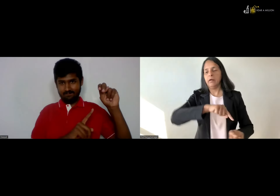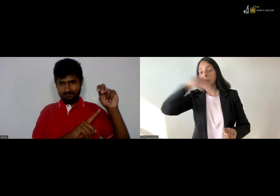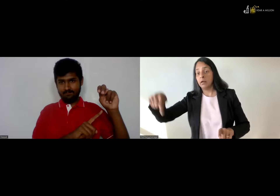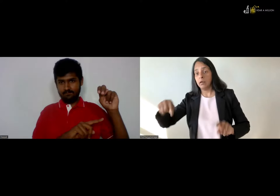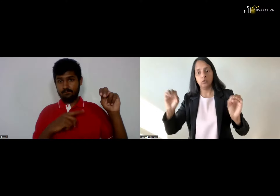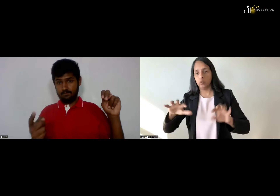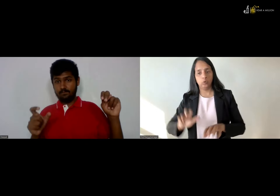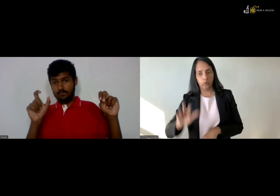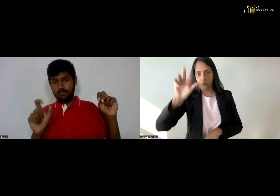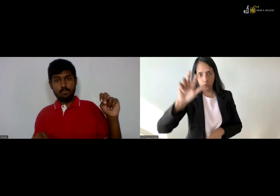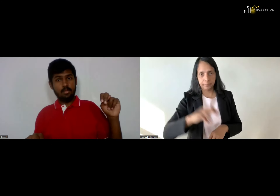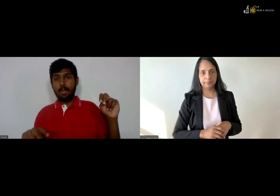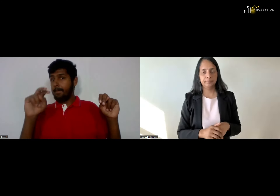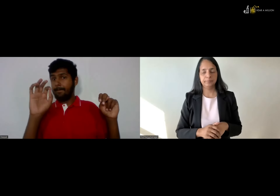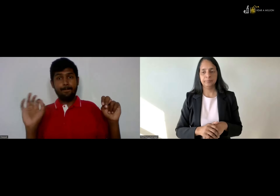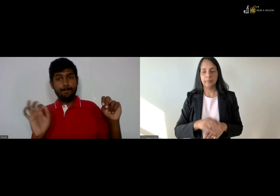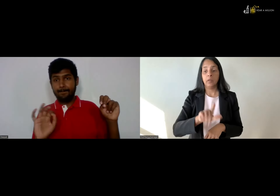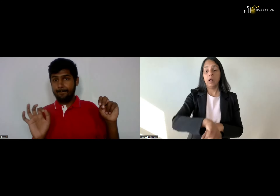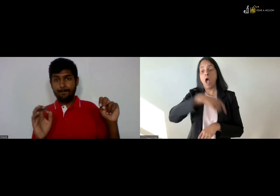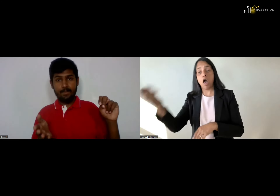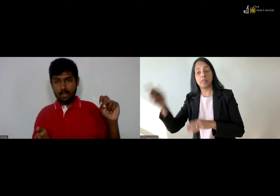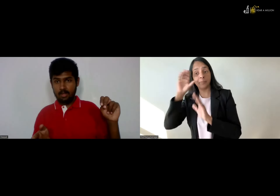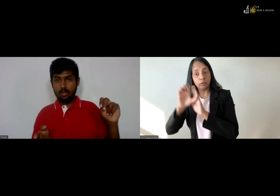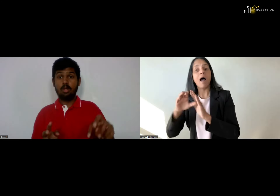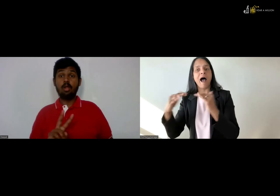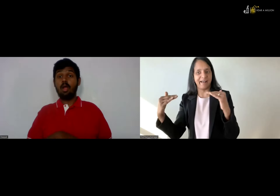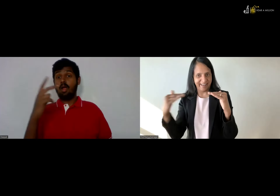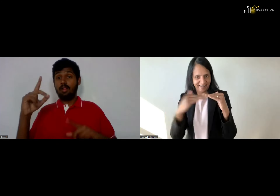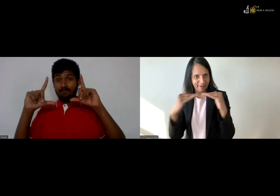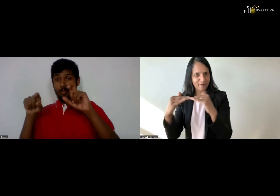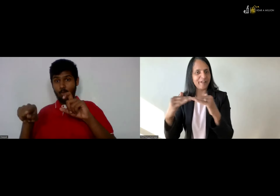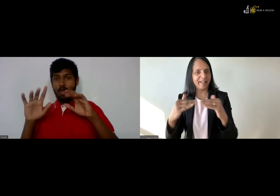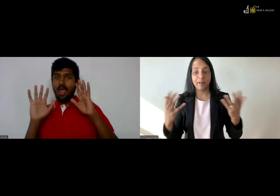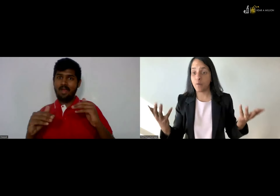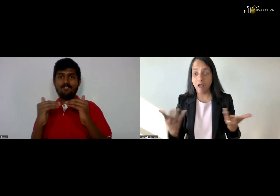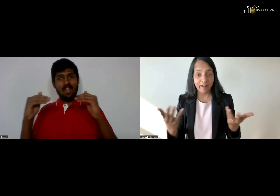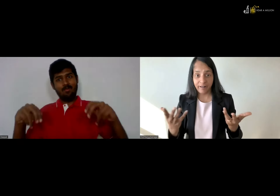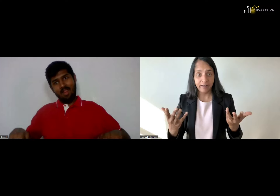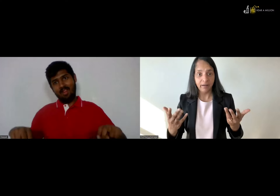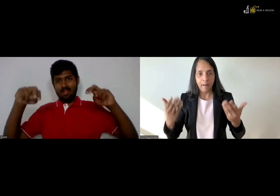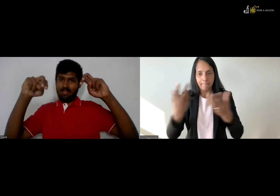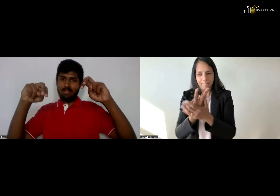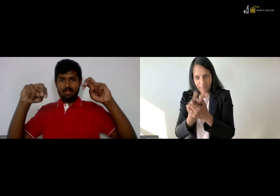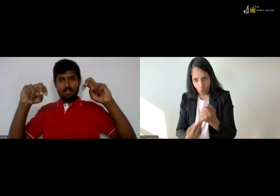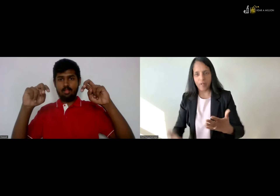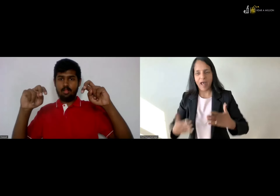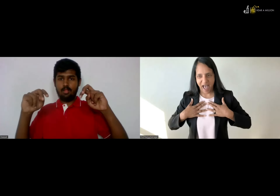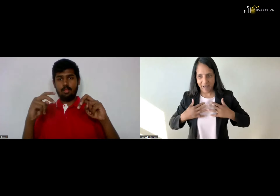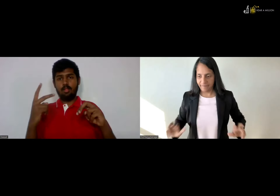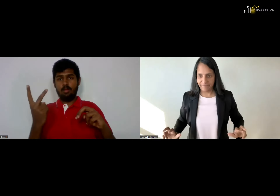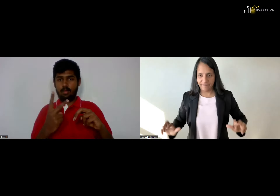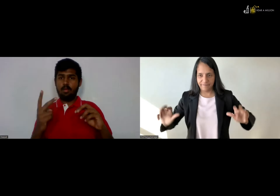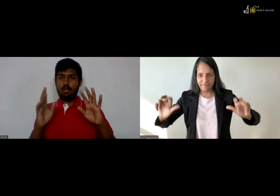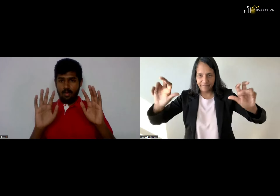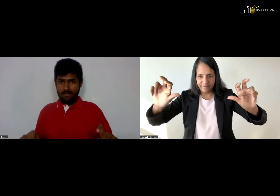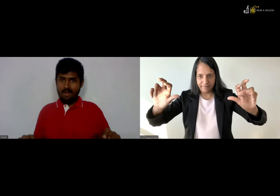So the one person is trying, and one person is having, in one picture they are having a stairs, and the another one they